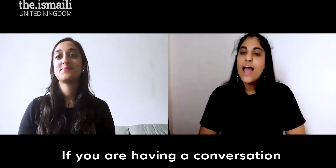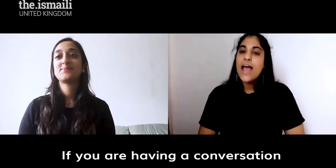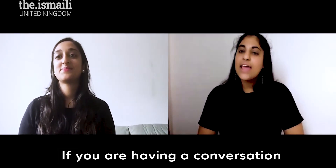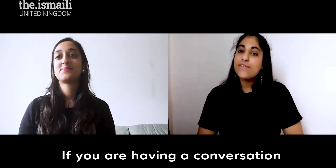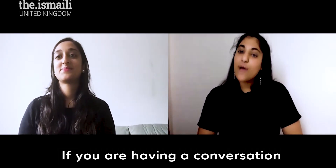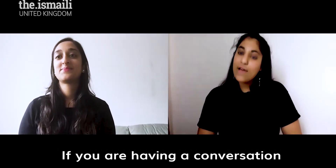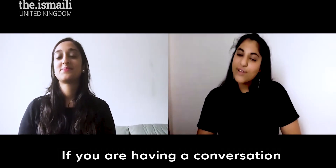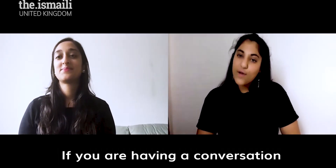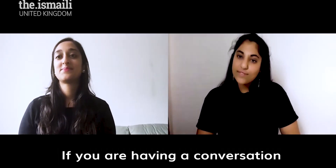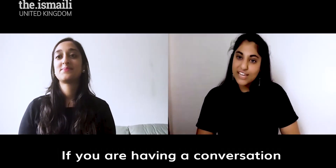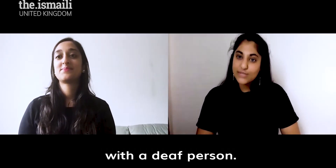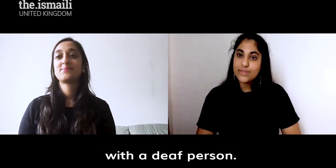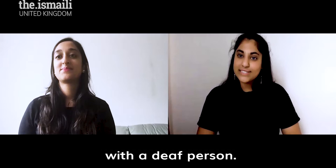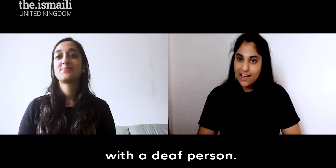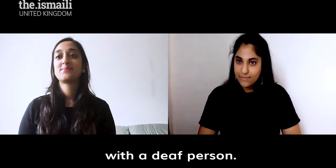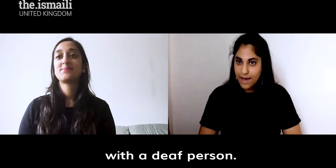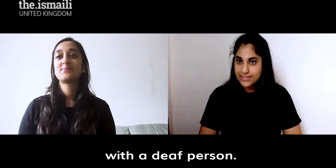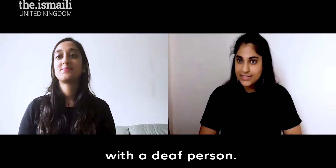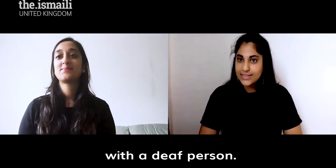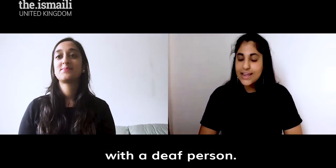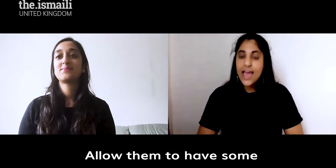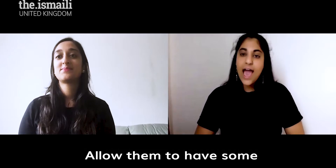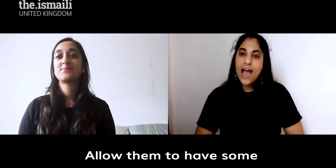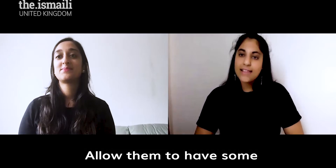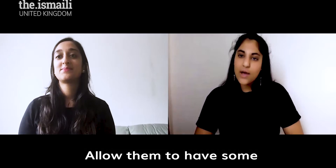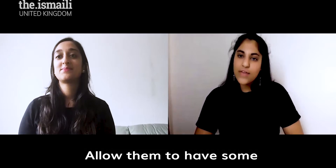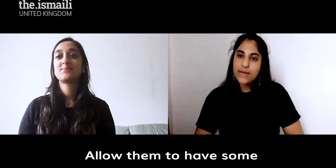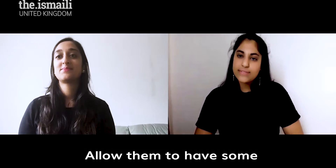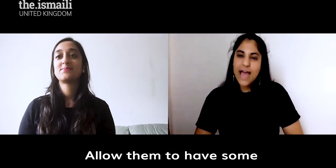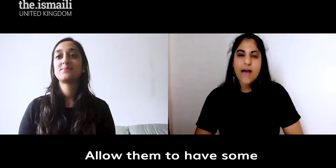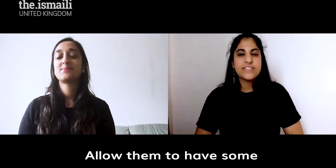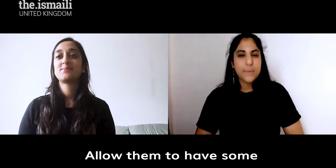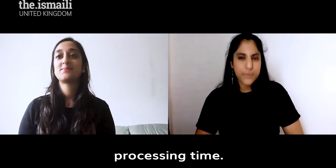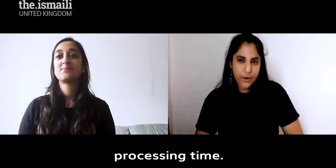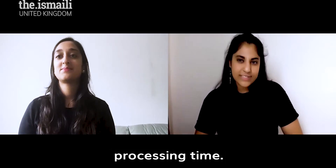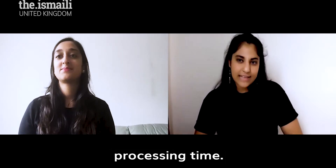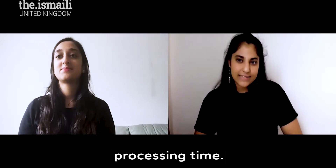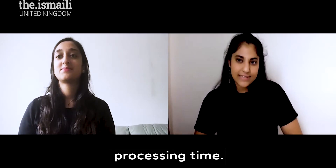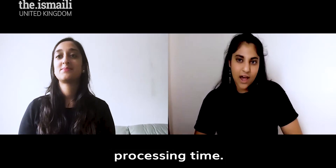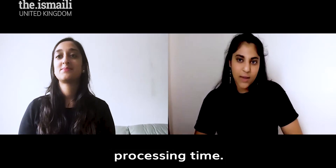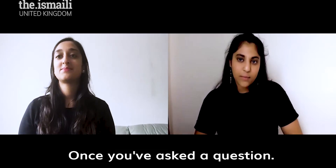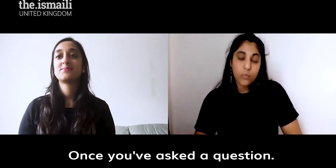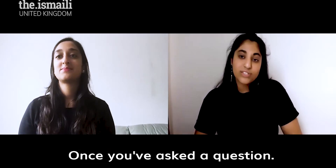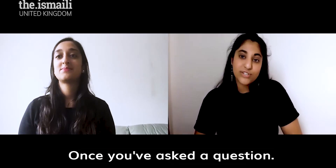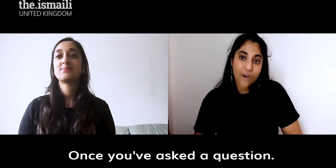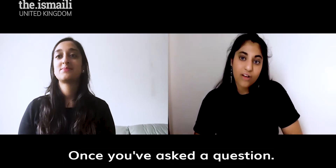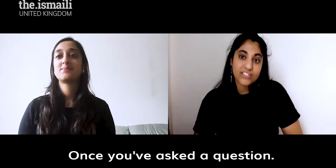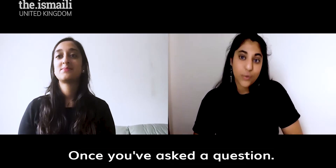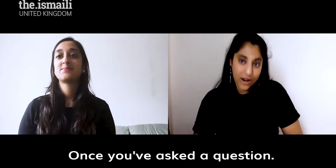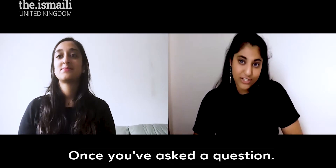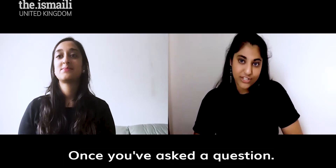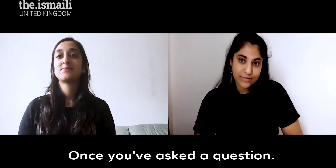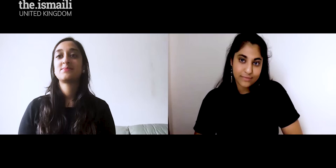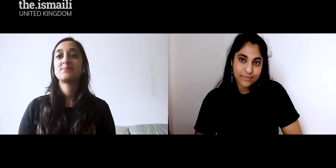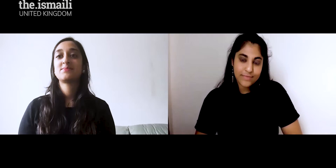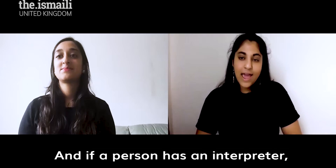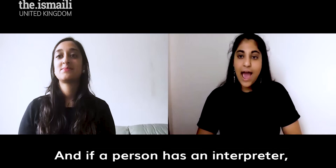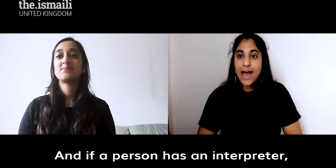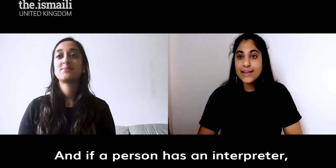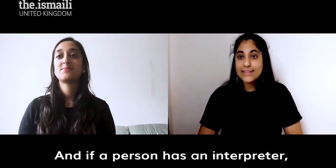If you're having a conversation with a deaf person, allow them to have some processing time once you've asked a question. And